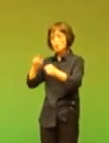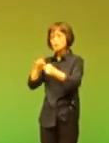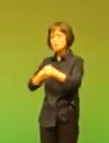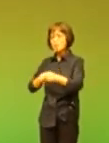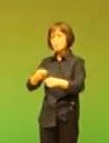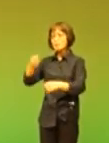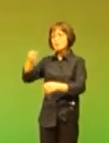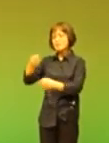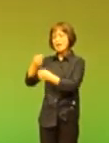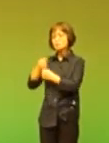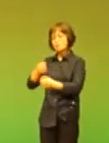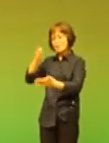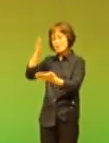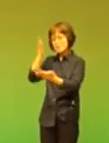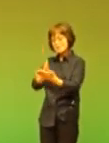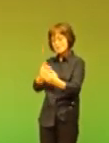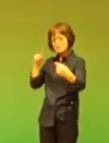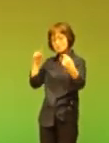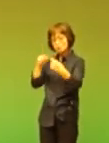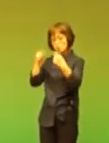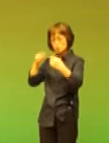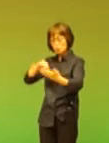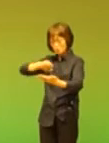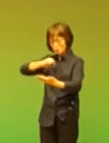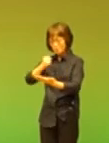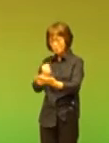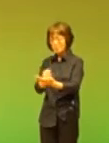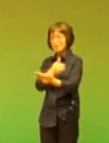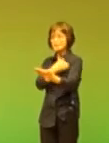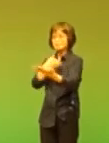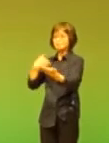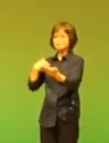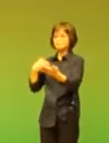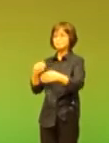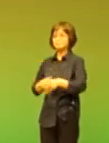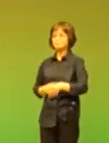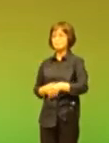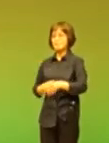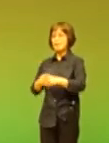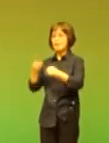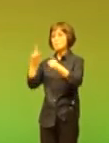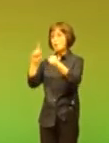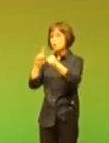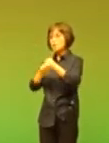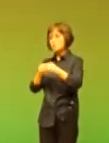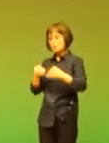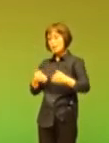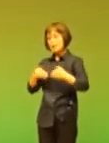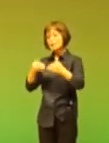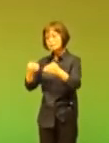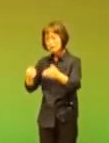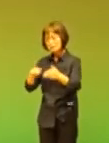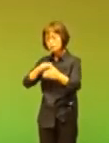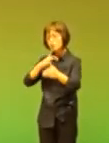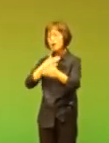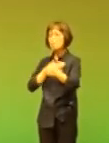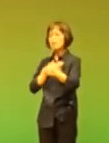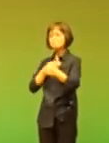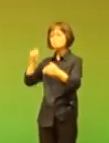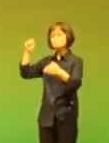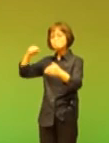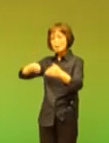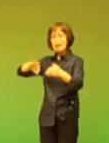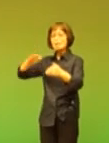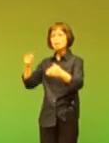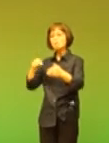transparent elimination of nuclear weapons. Progress is being made toward this goal, but it does